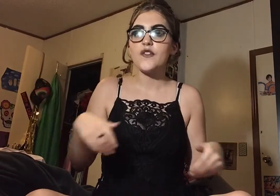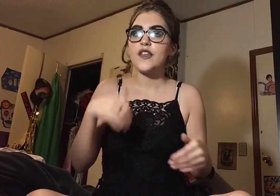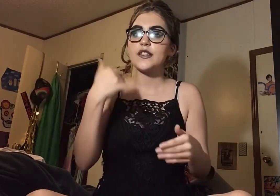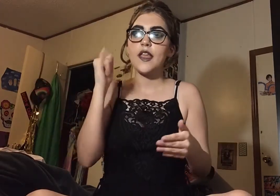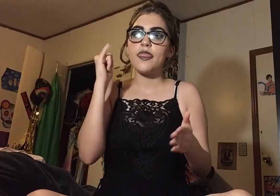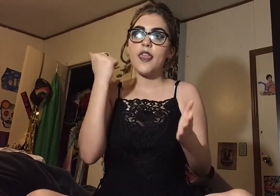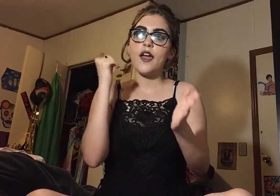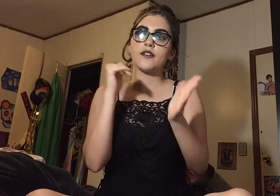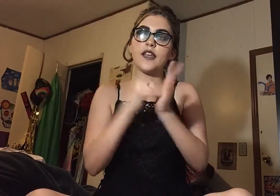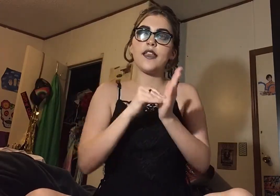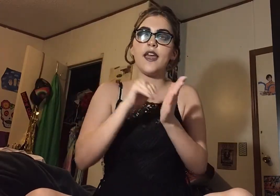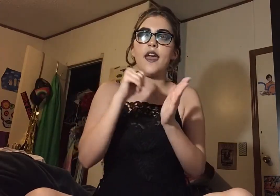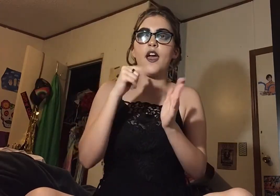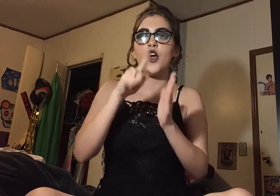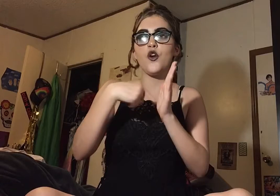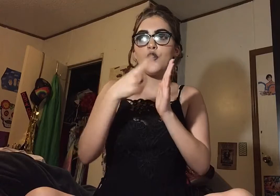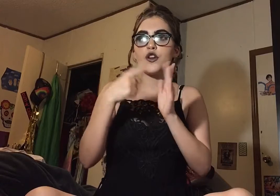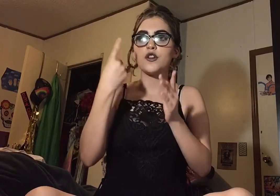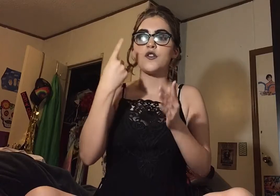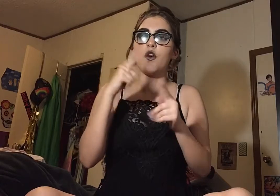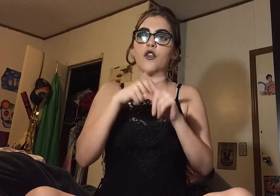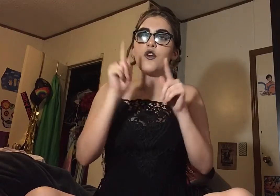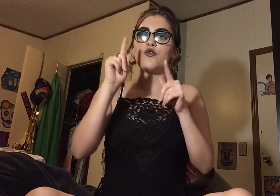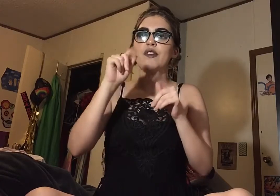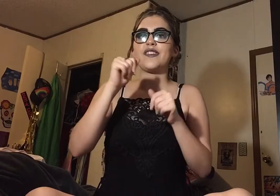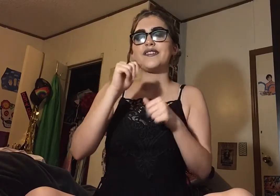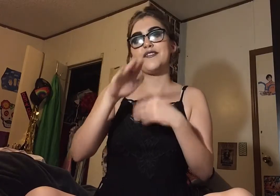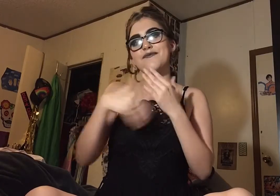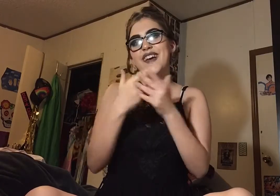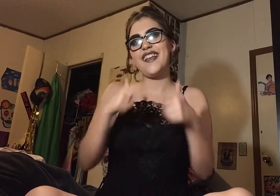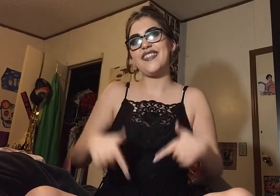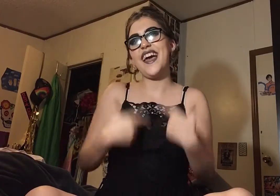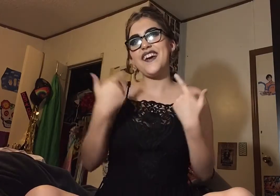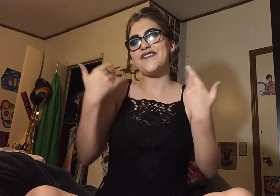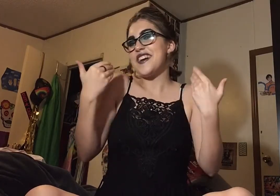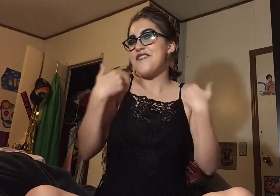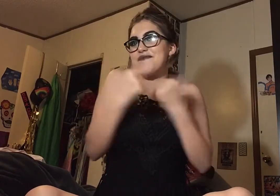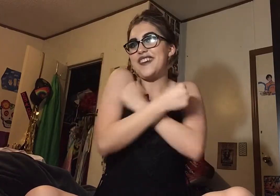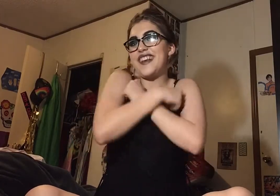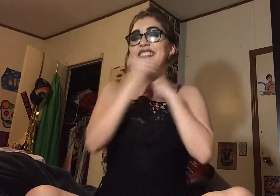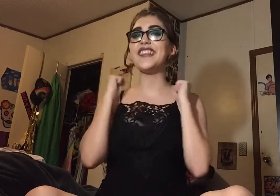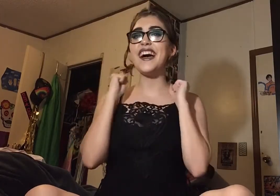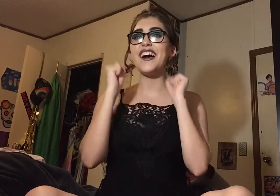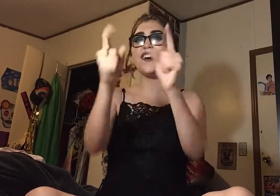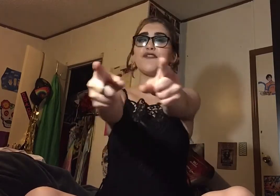it's 10,000 hours or the rest of my life, I'm gonna love you.